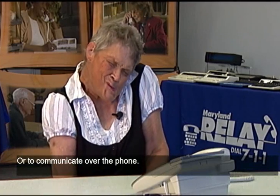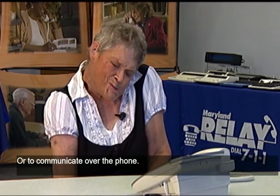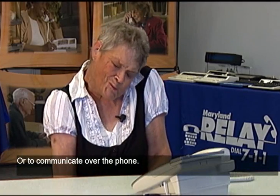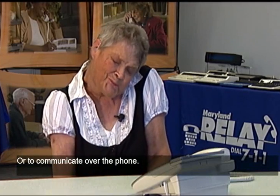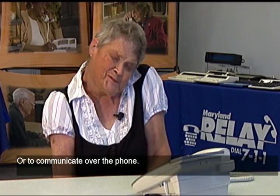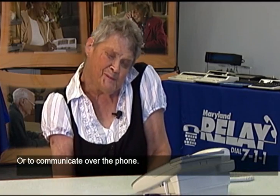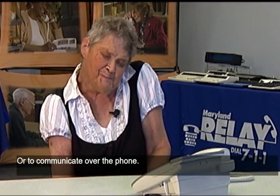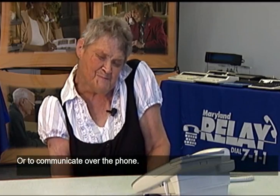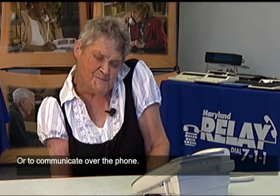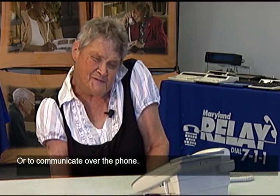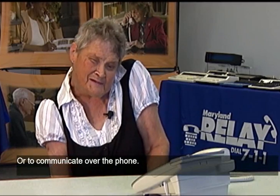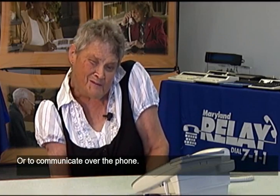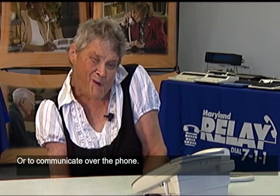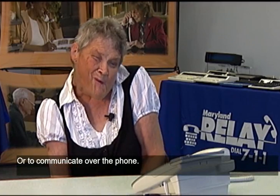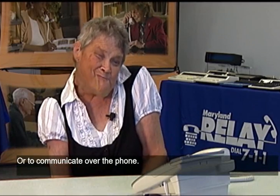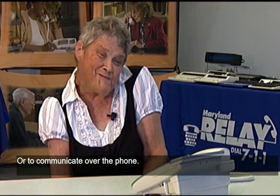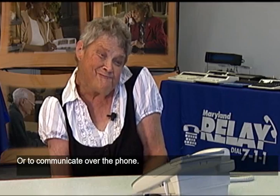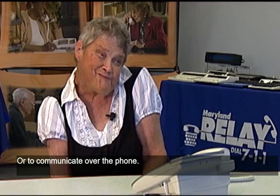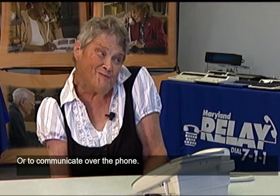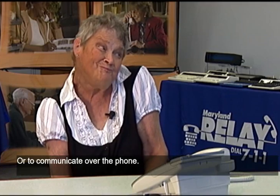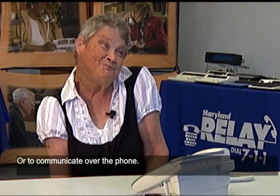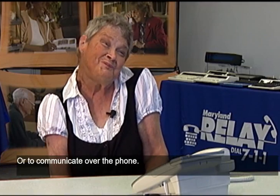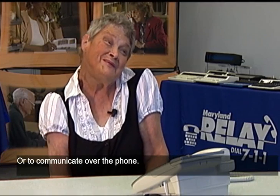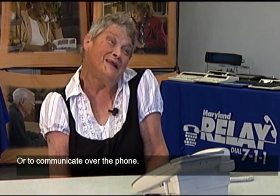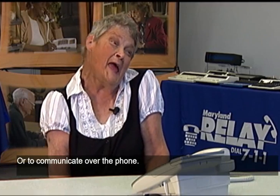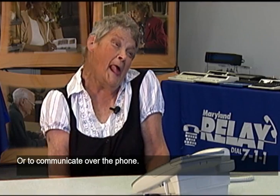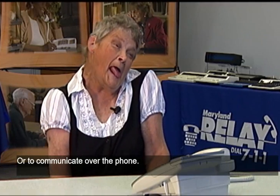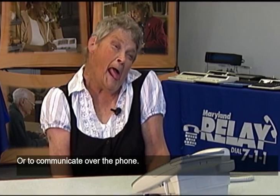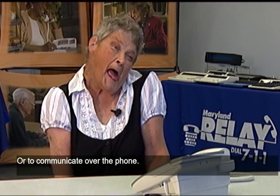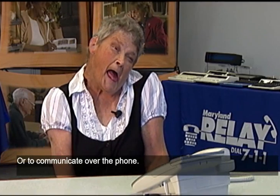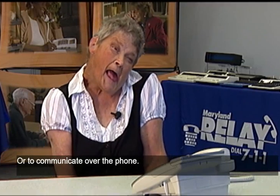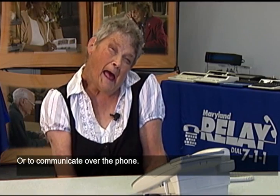Or to communicate over the phone. Or to communicate over the phone.